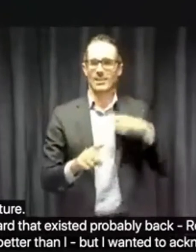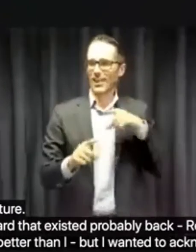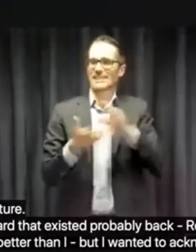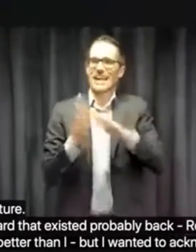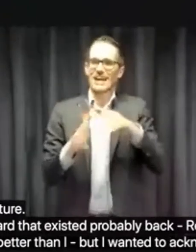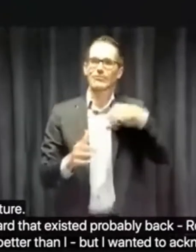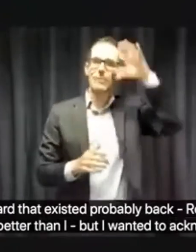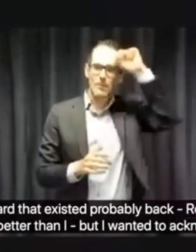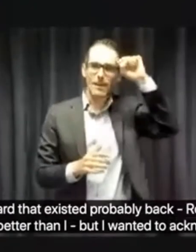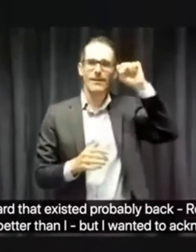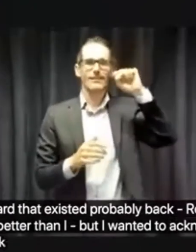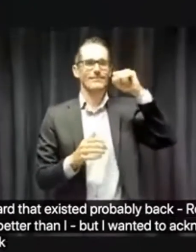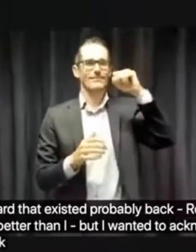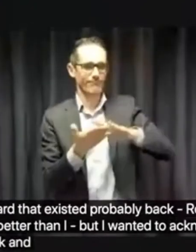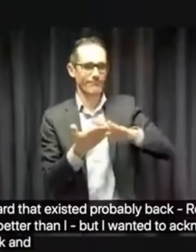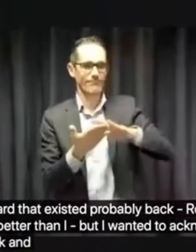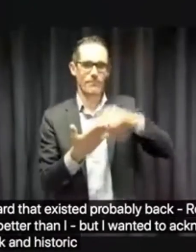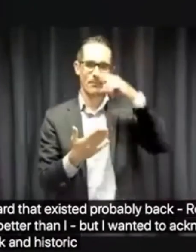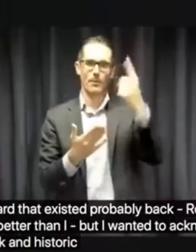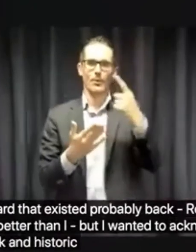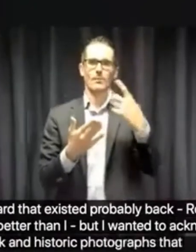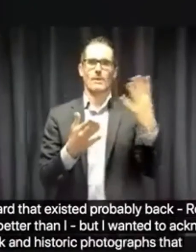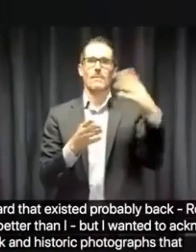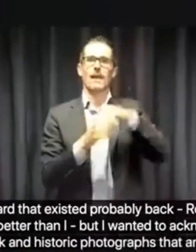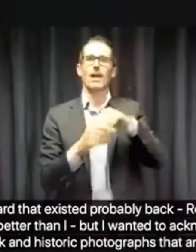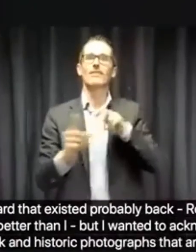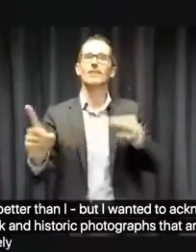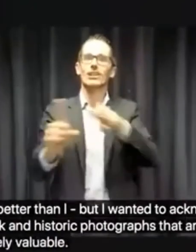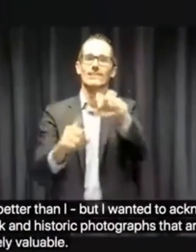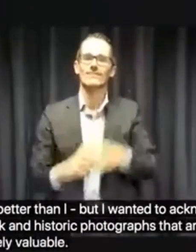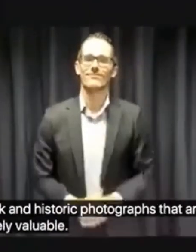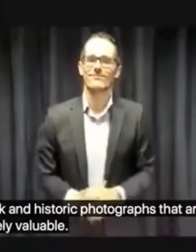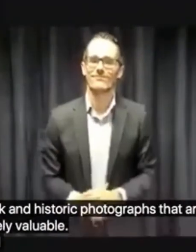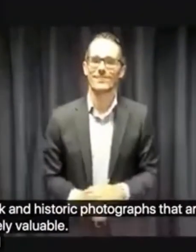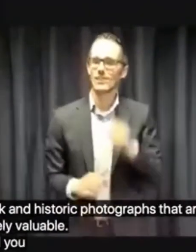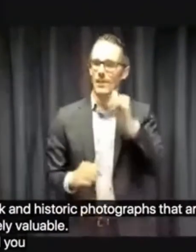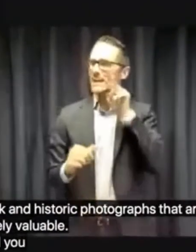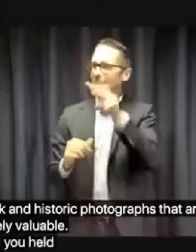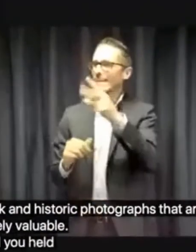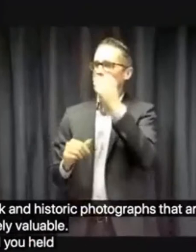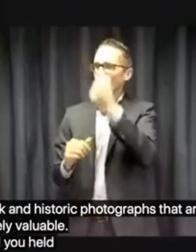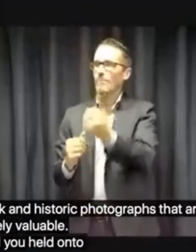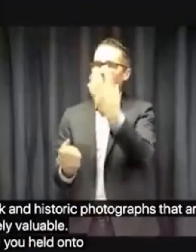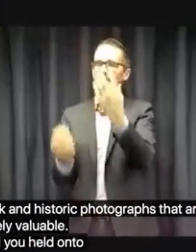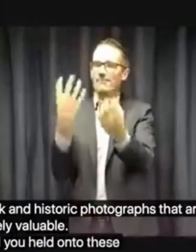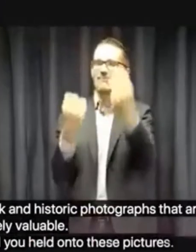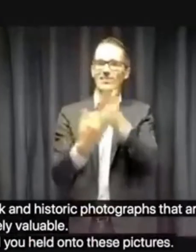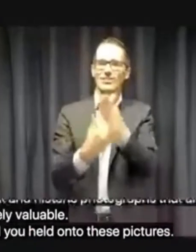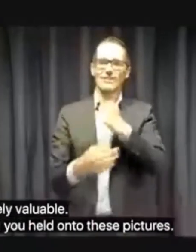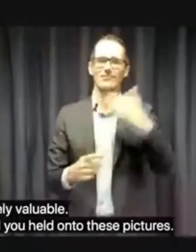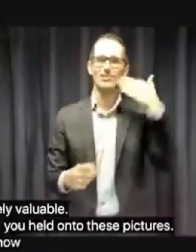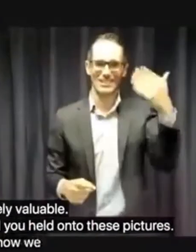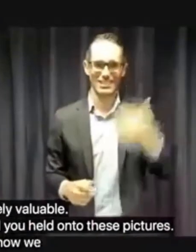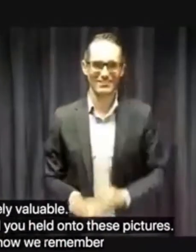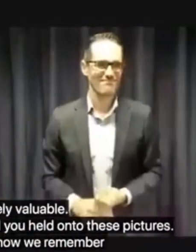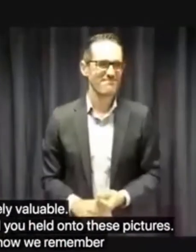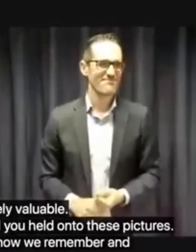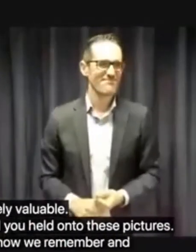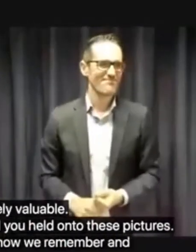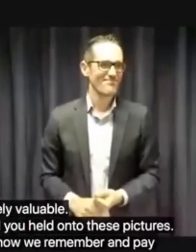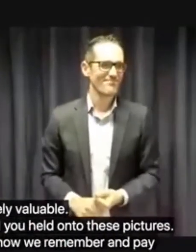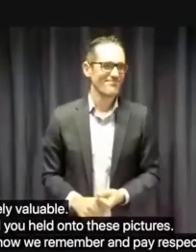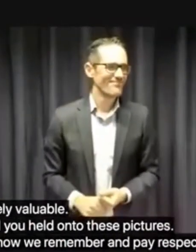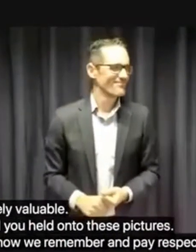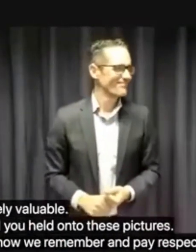to hold on to these images, because this is how we got the power respects to all those individuals and pioneers that have been part of the journey. And